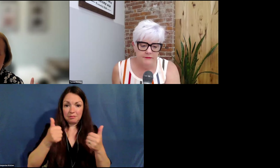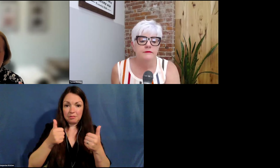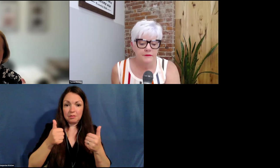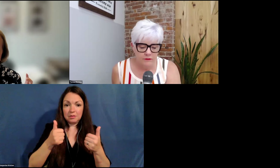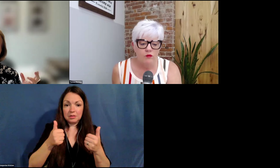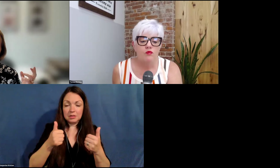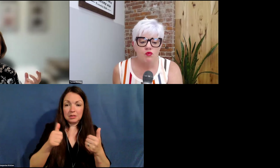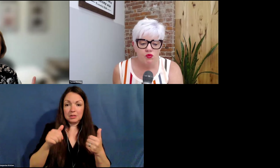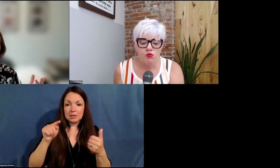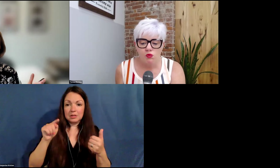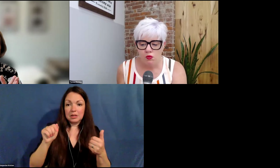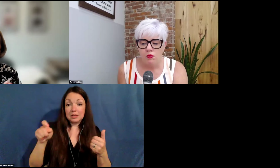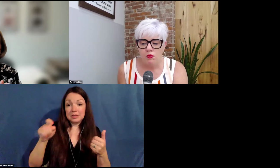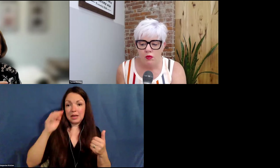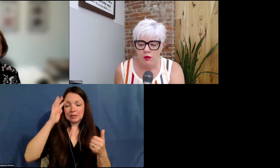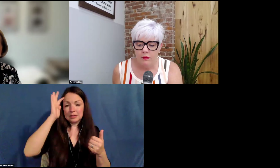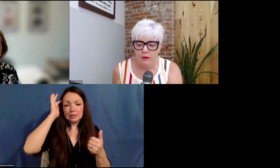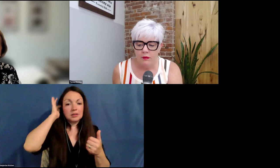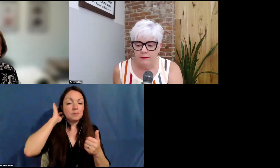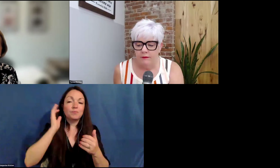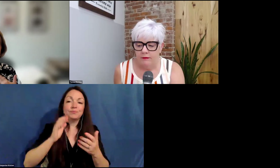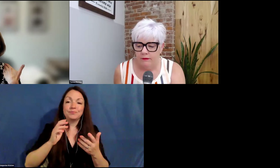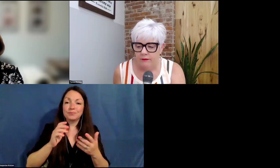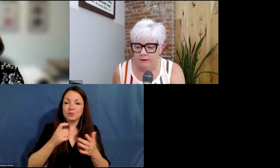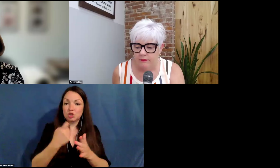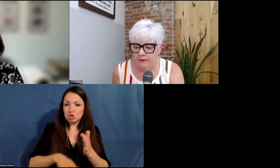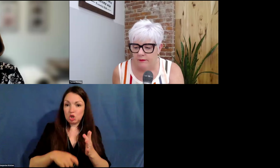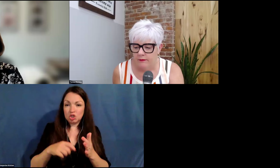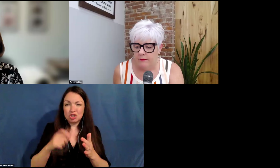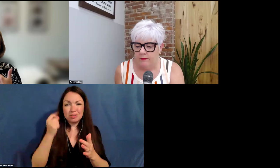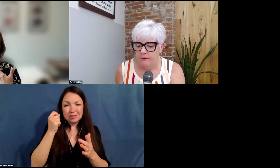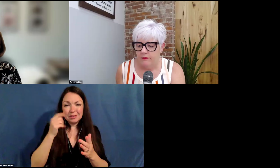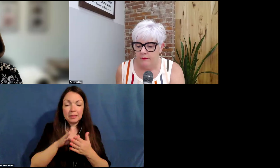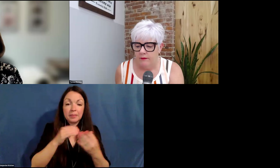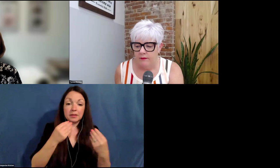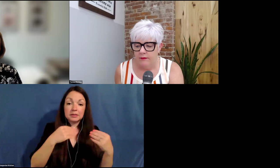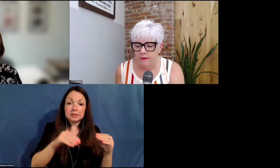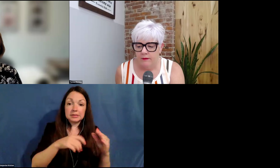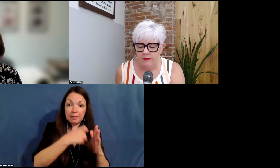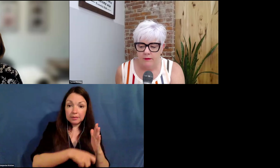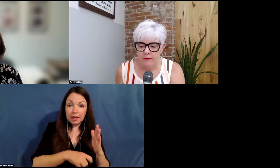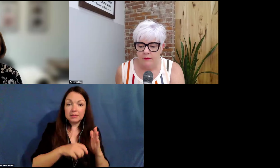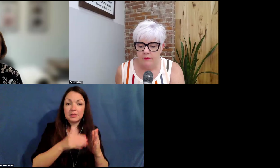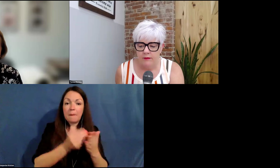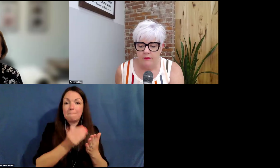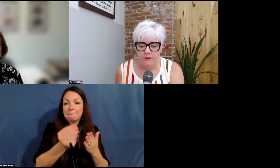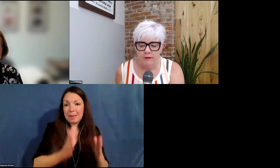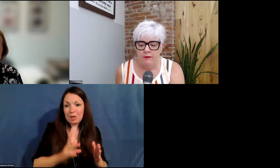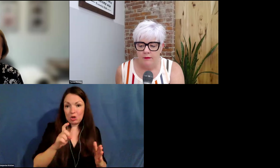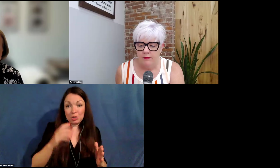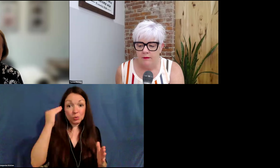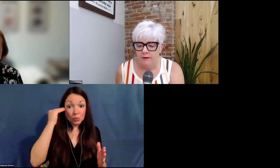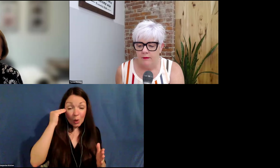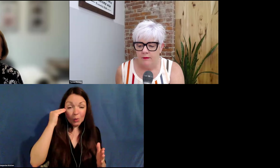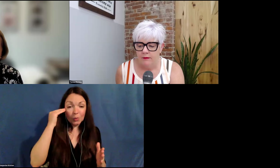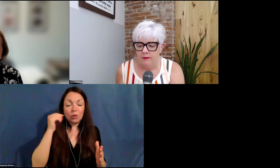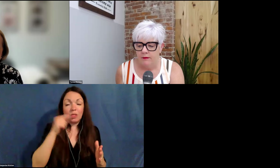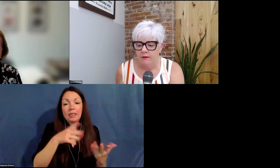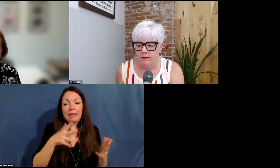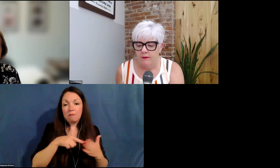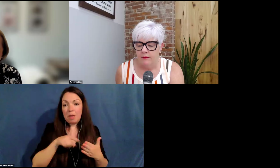charge is. And that's, if you think about it, because we have this sales tax, use tax system, that's so the buyer knows that the tax has been